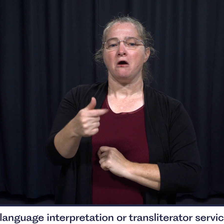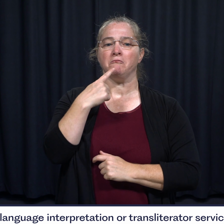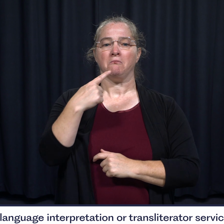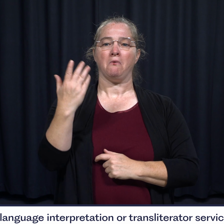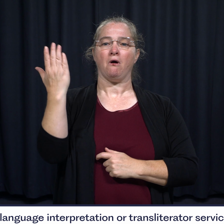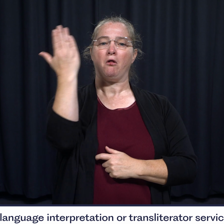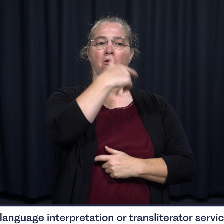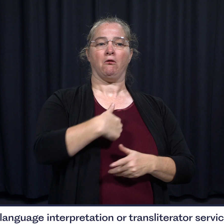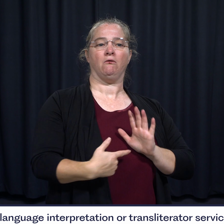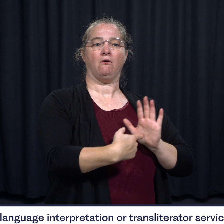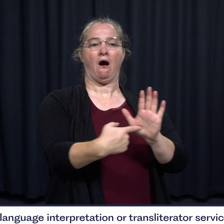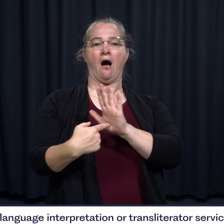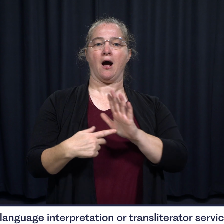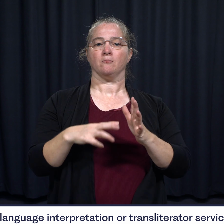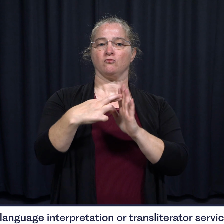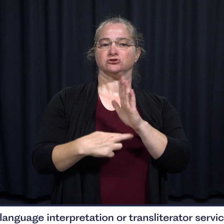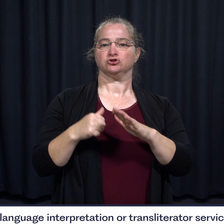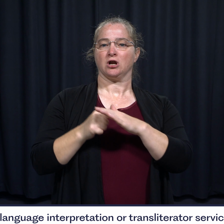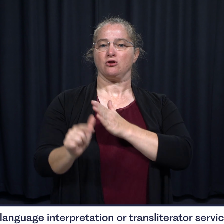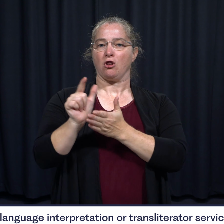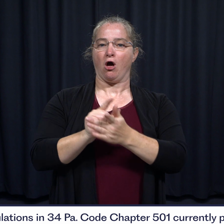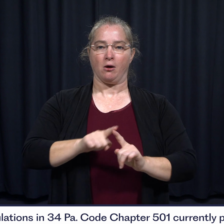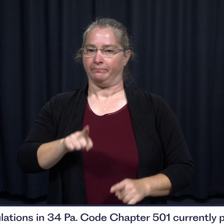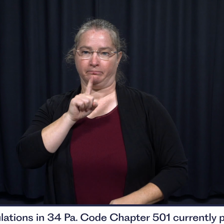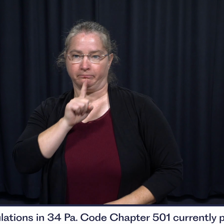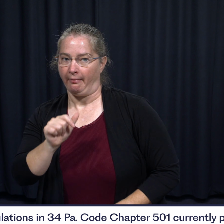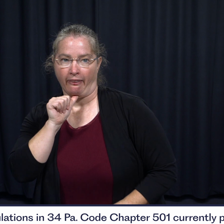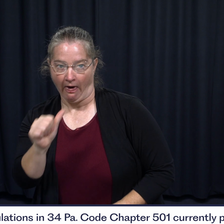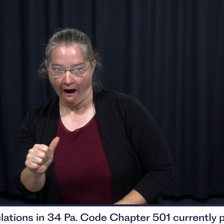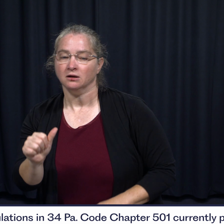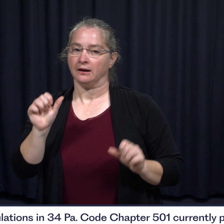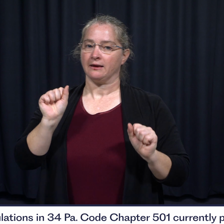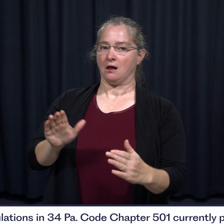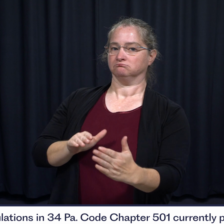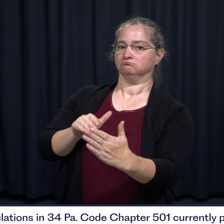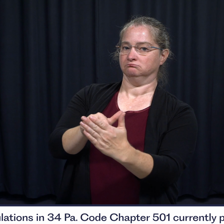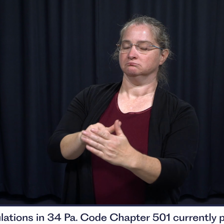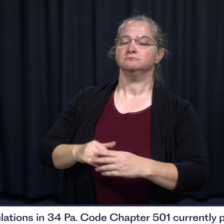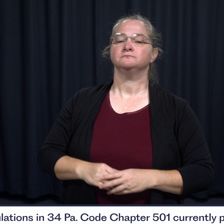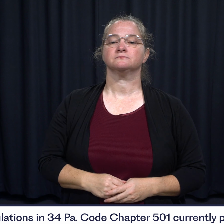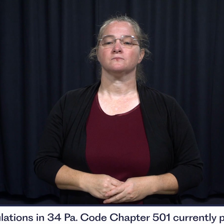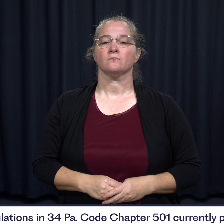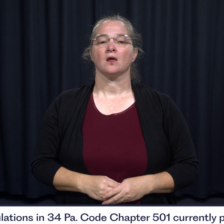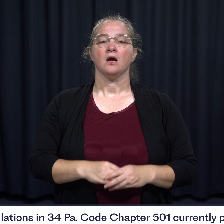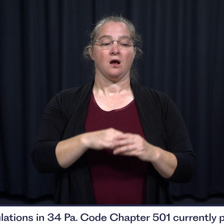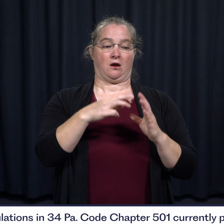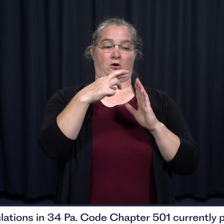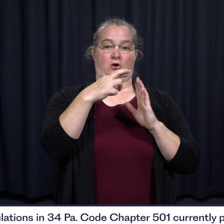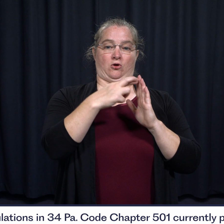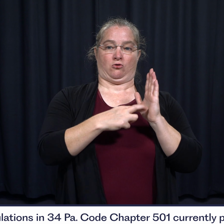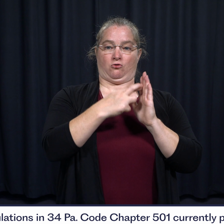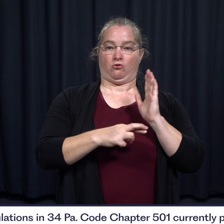as being registered under the Act. The regulations in 34 PA Code Chapter